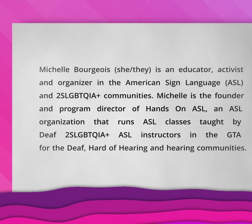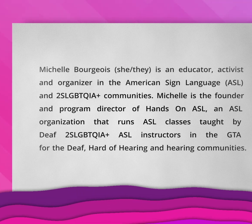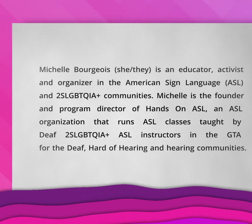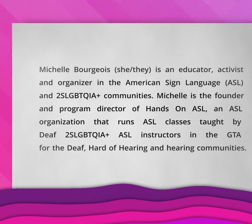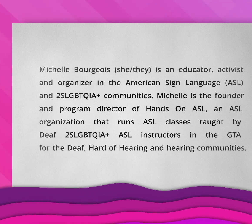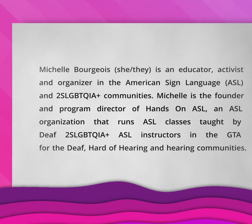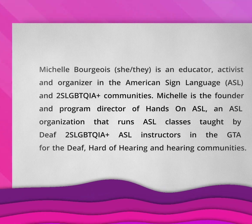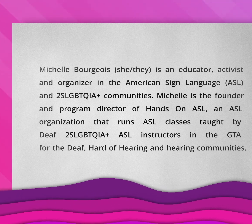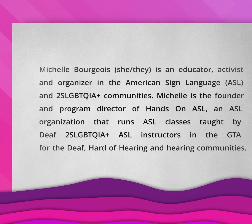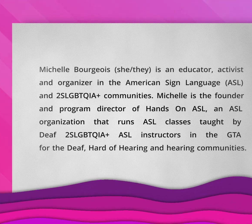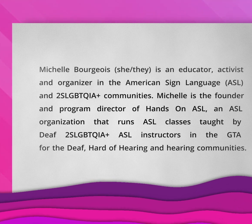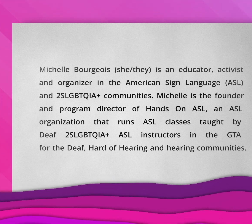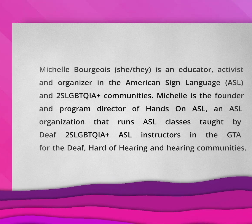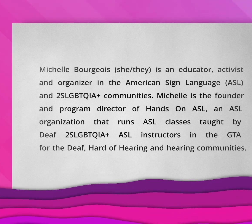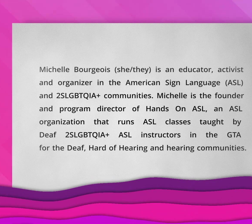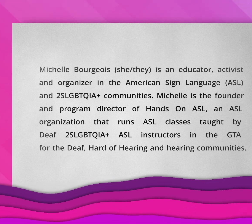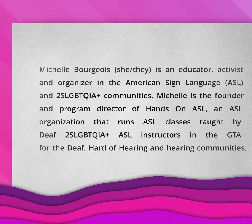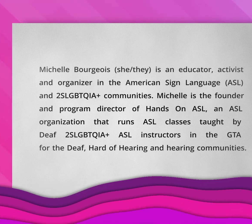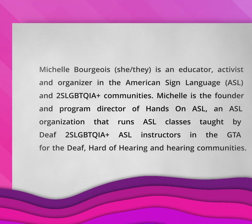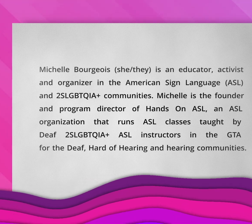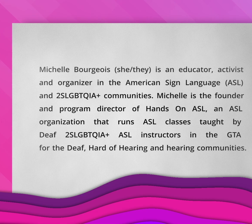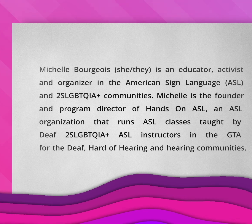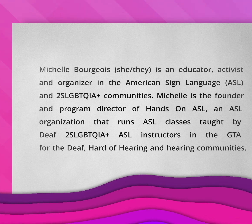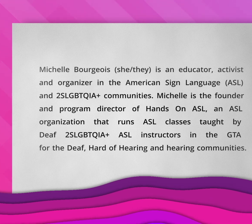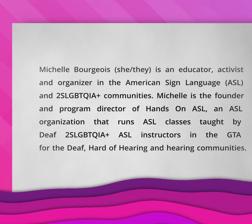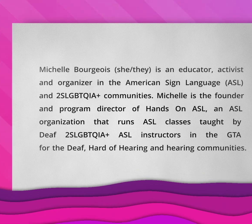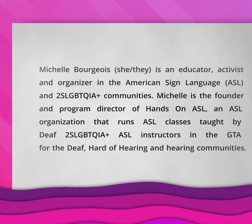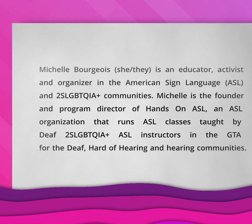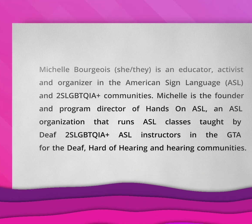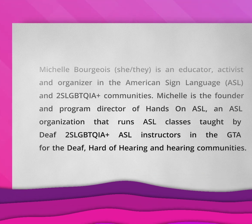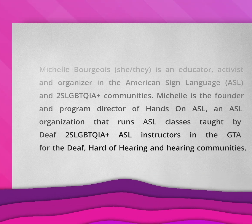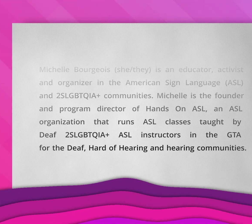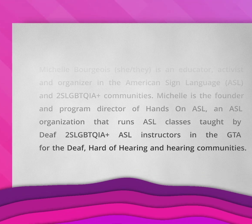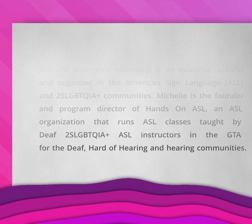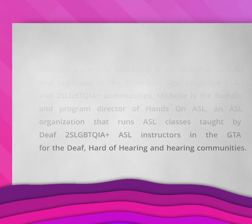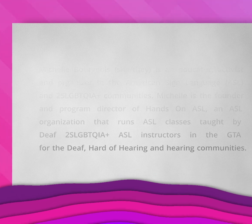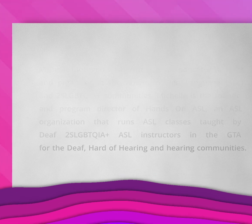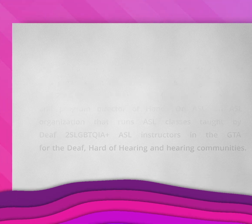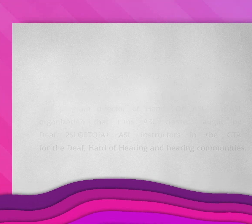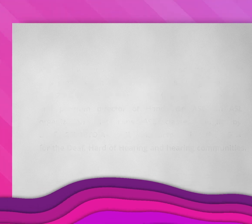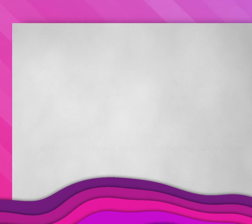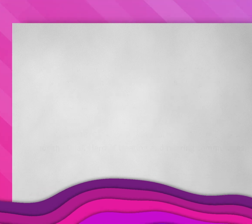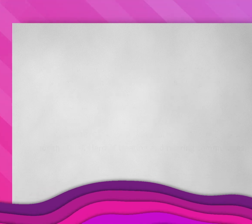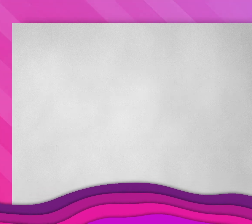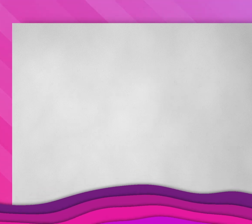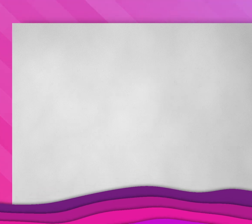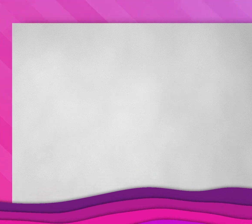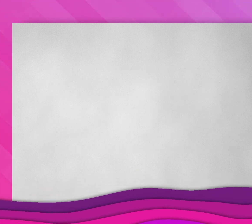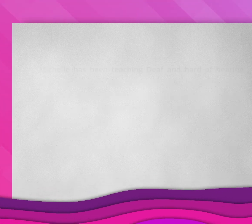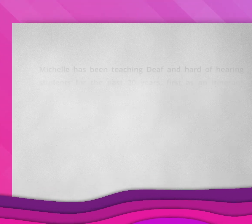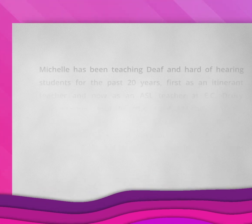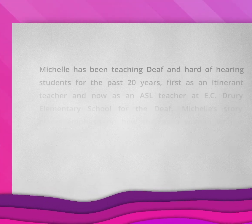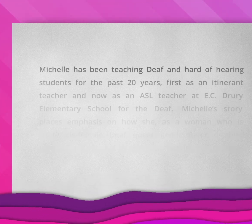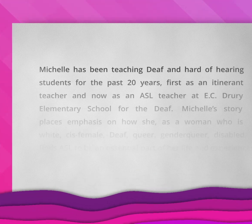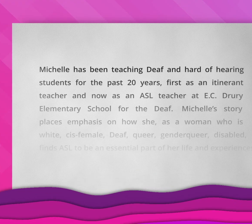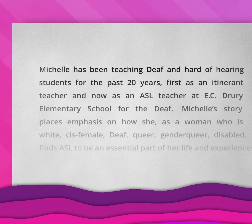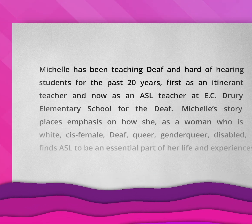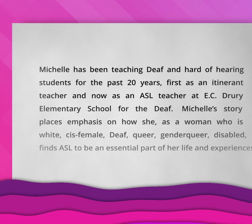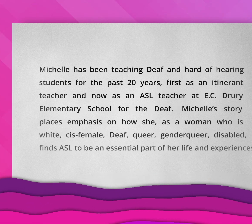by deaf 2S LGBTQIA+ ASL instructors in the GTA for the deaf, hard of hearing and hearing communities. Michelle